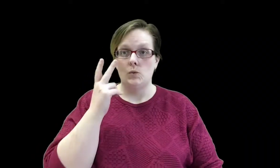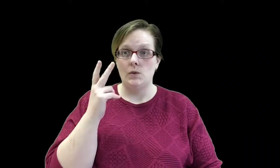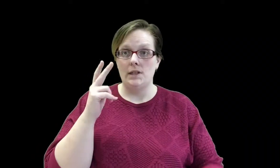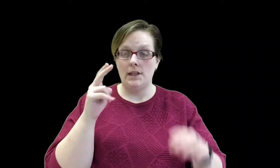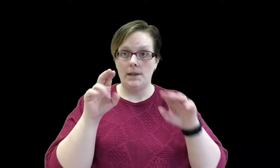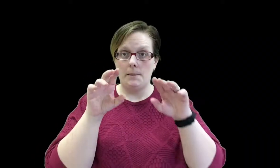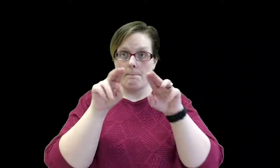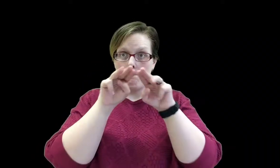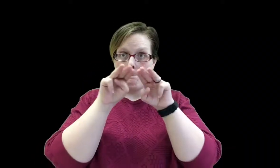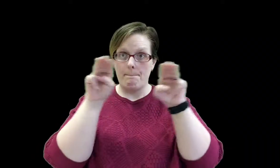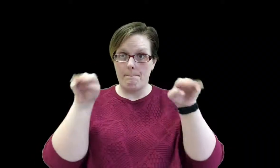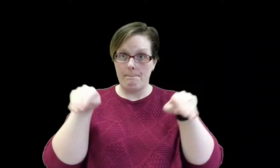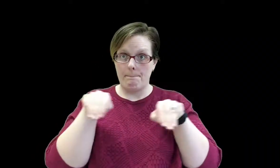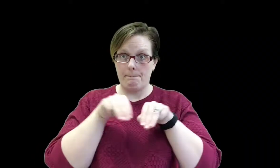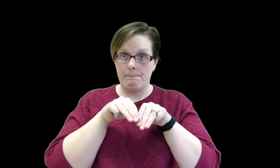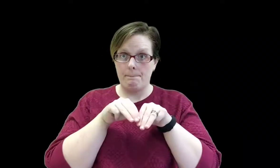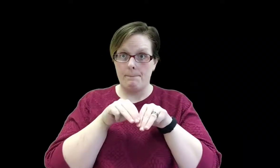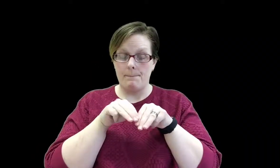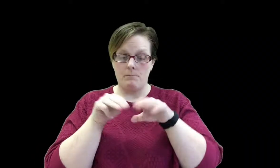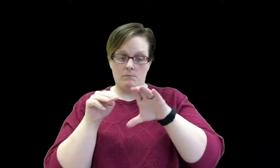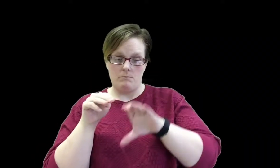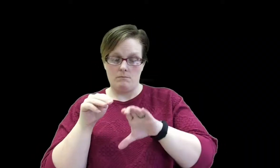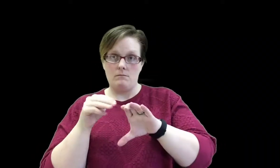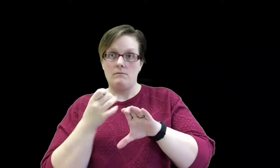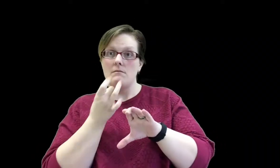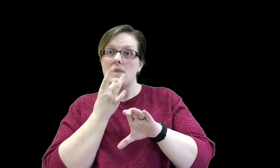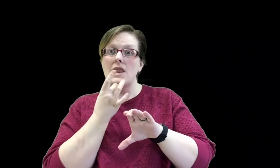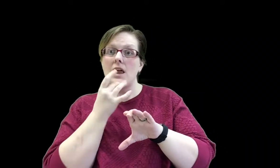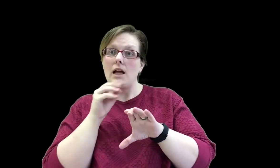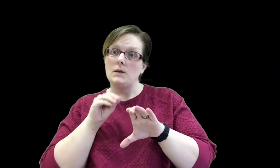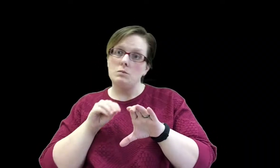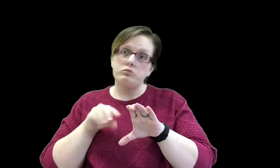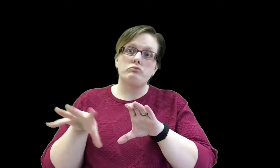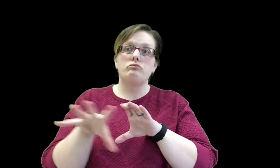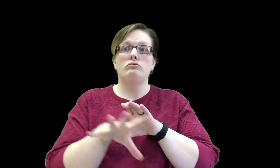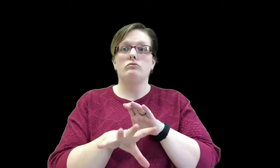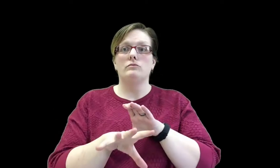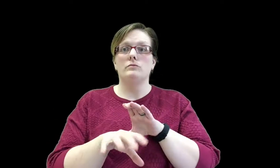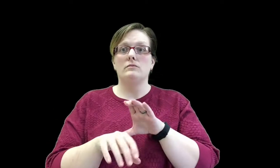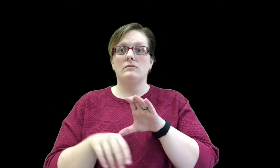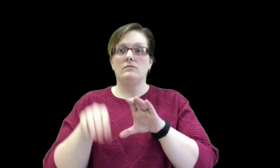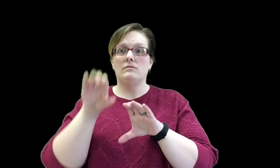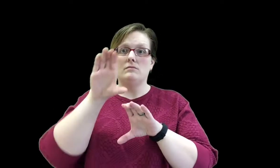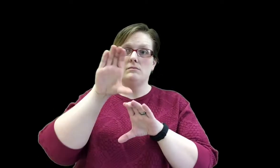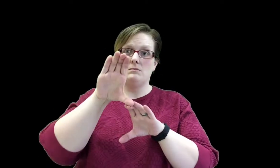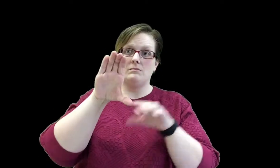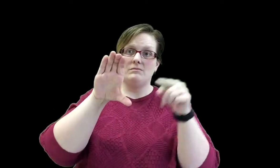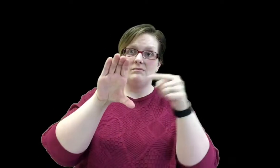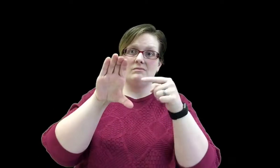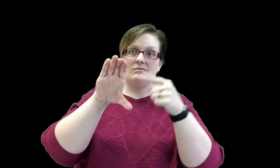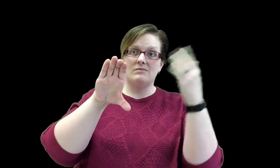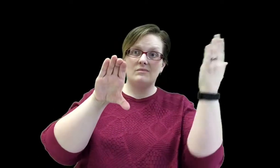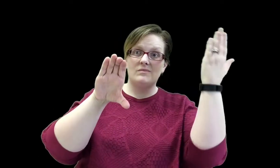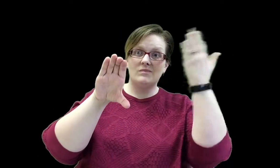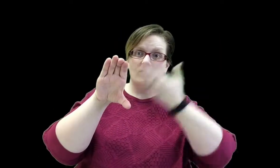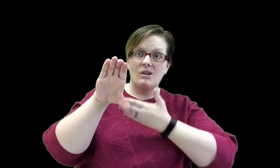Did you see that picture of the map? The southern area where the lights were, and then the northern area